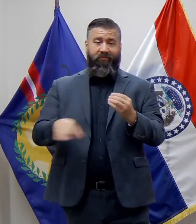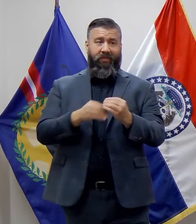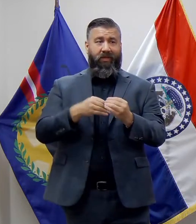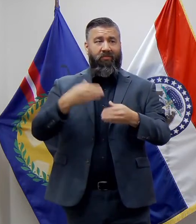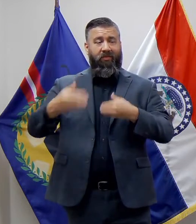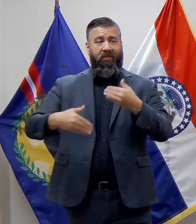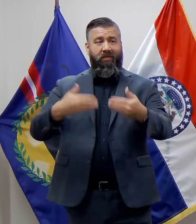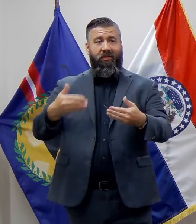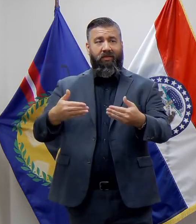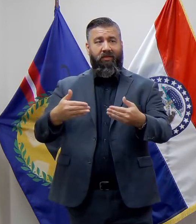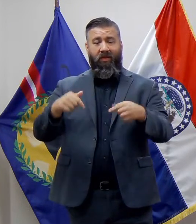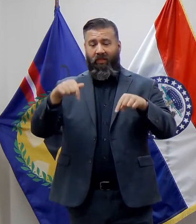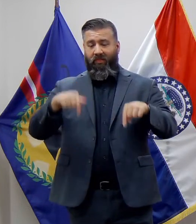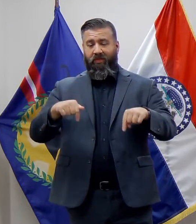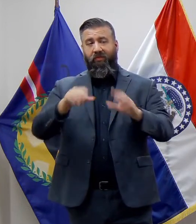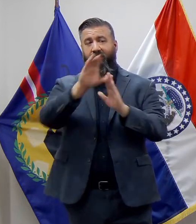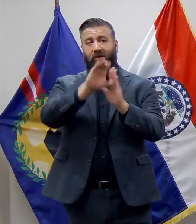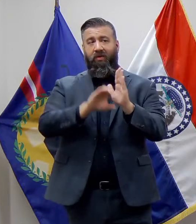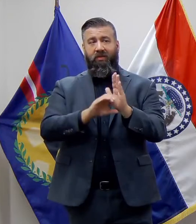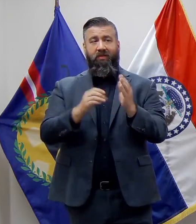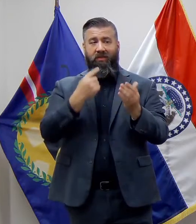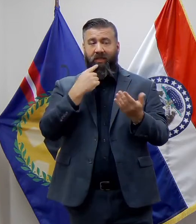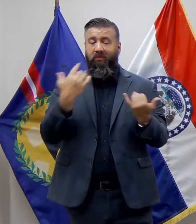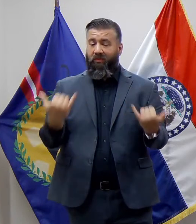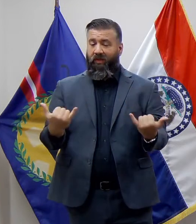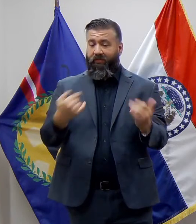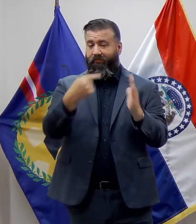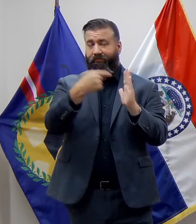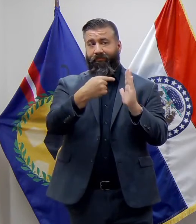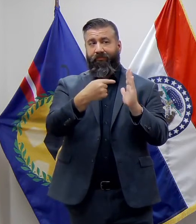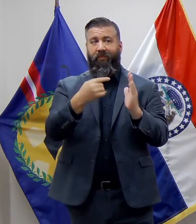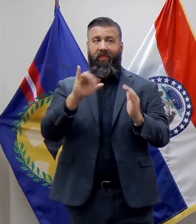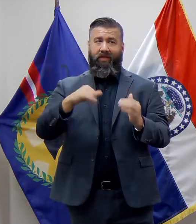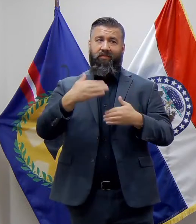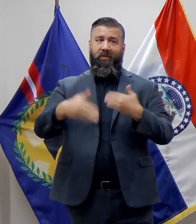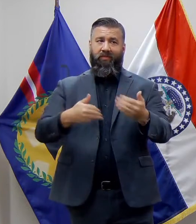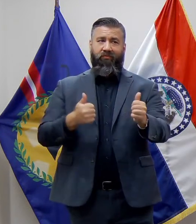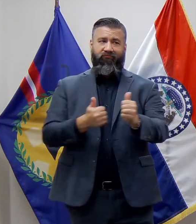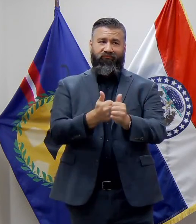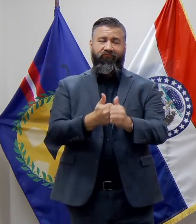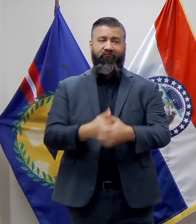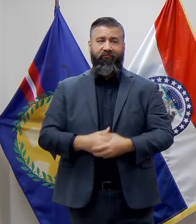another process. This is what our charter says today, and this is the process we're going to work with.